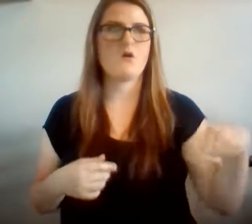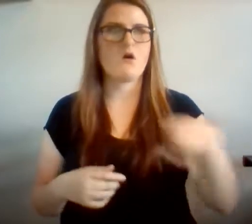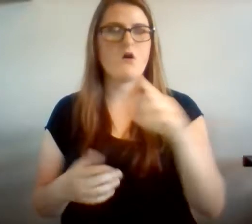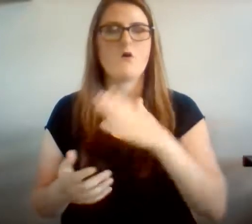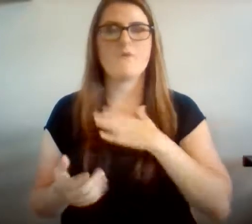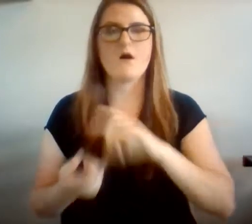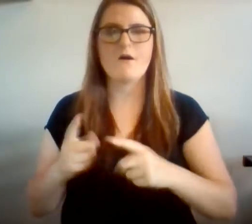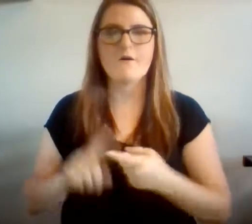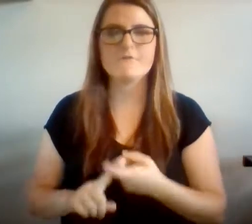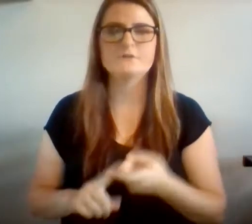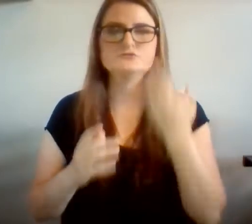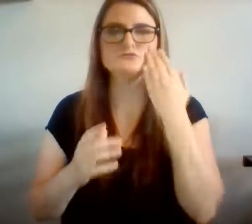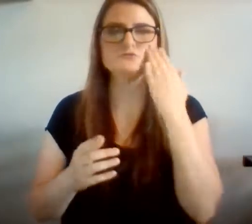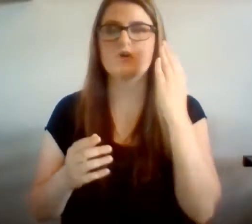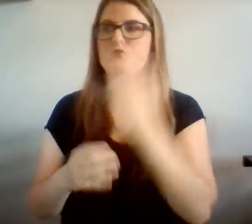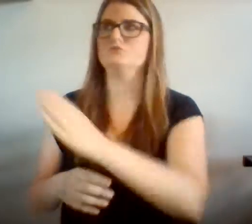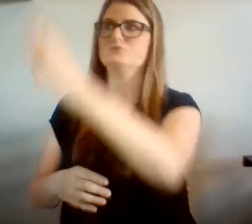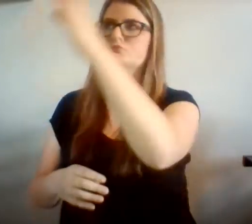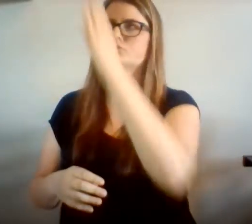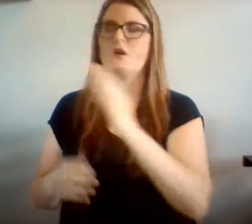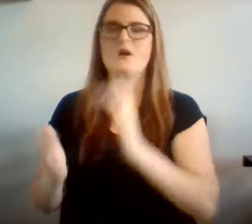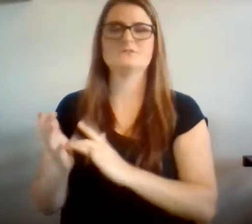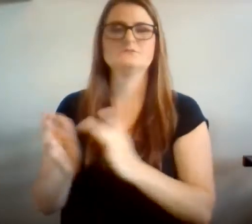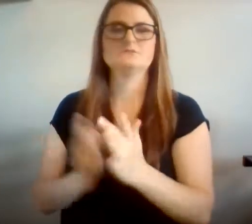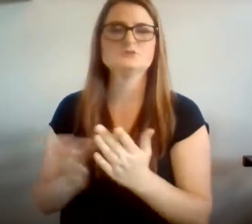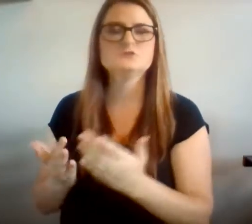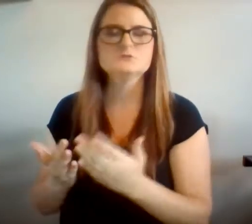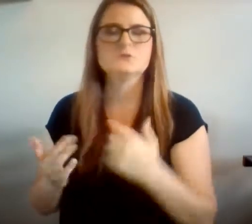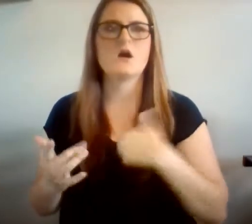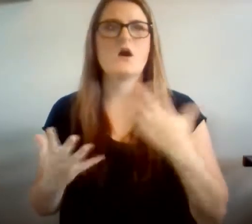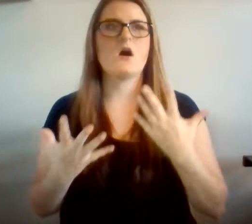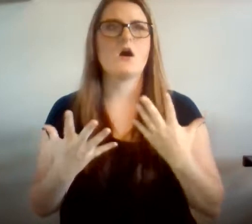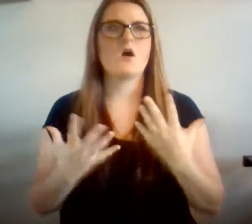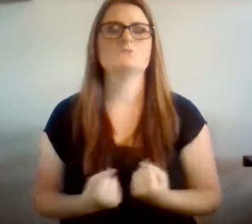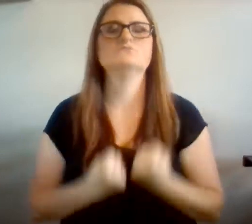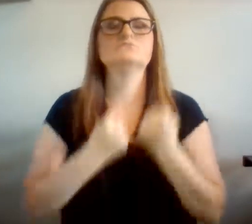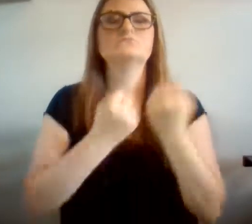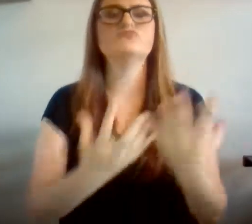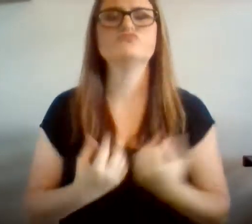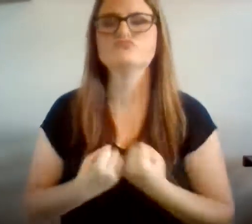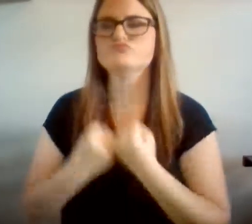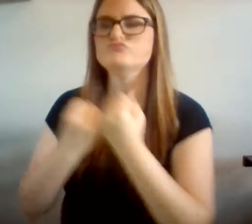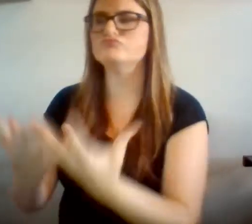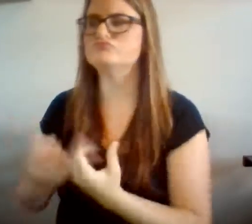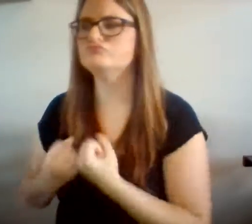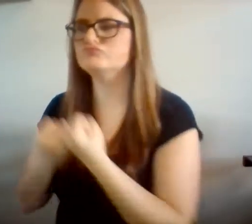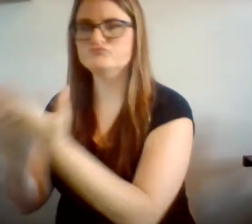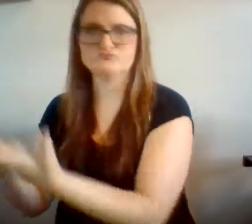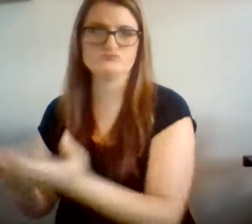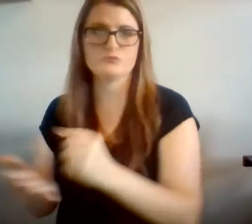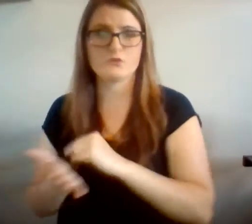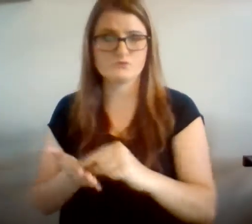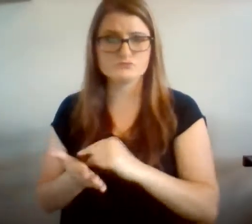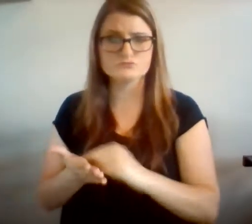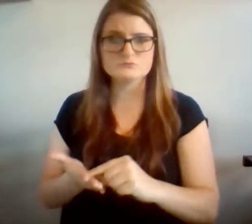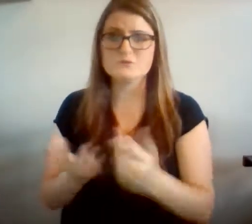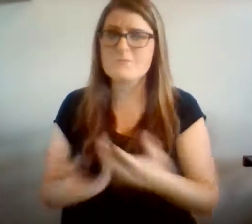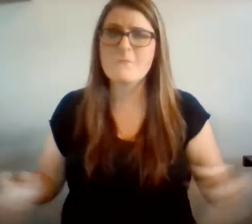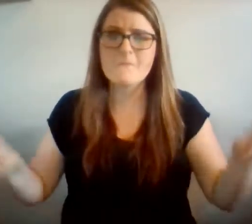it next week or next year. And I have to be faithful. The moment I know that I have to share the gospel with them is right now. And of course, there's balance to that.